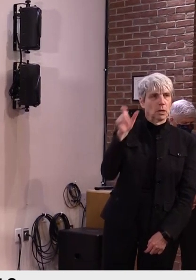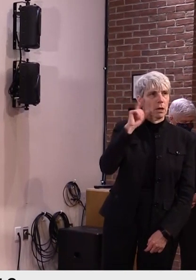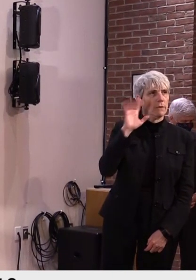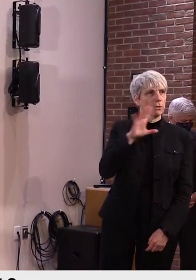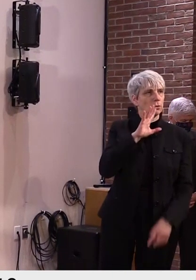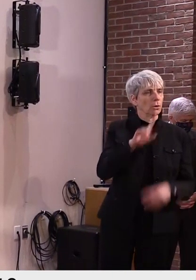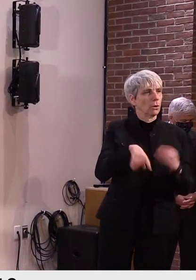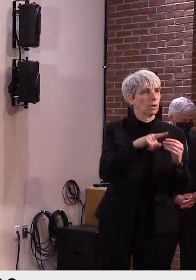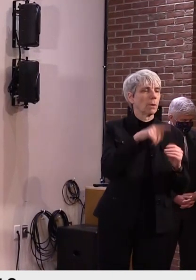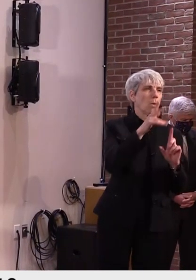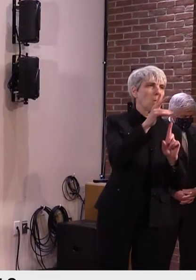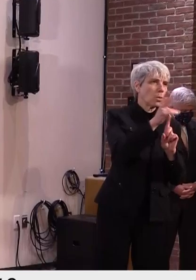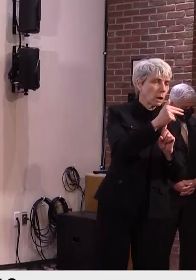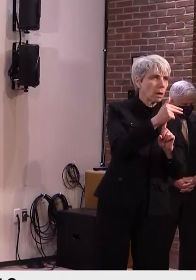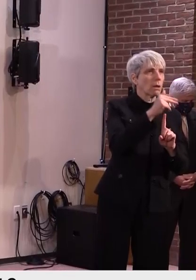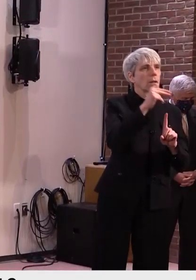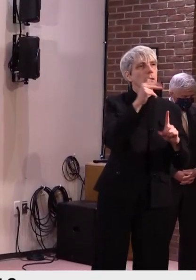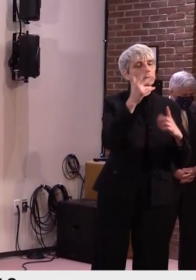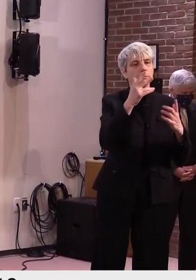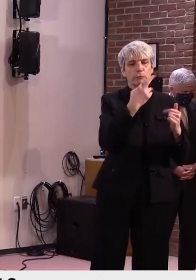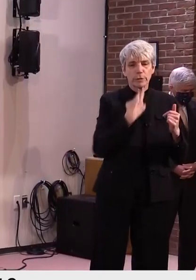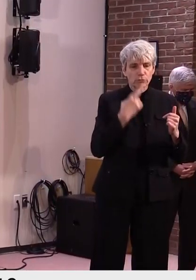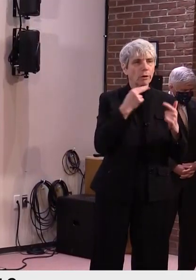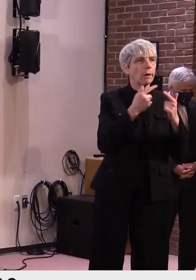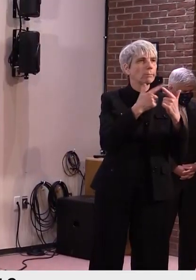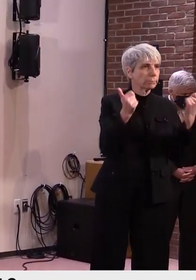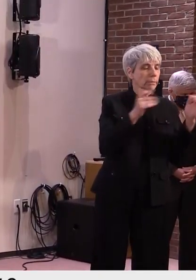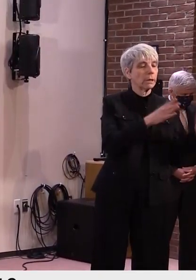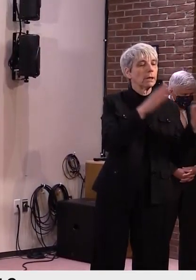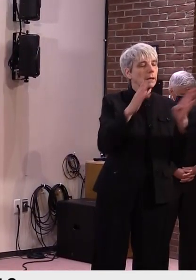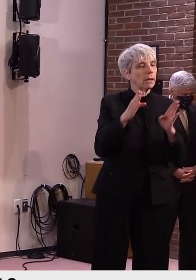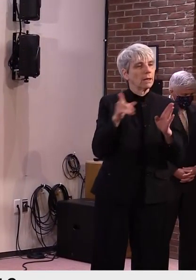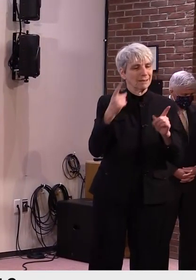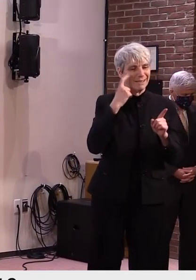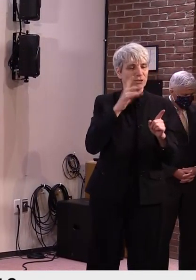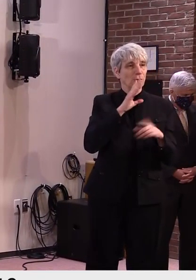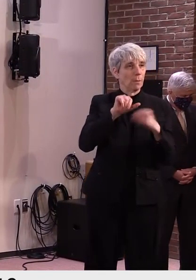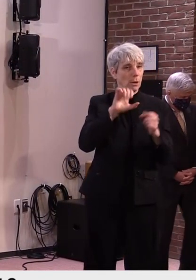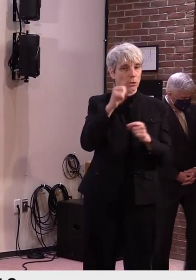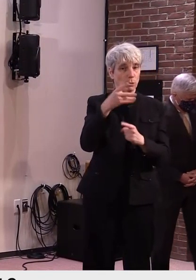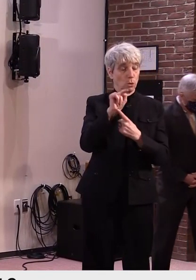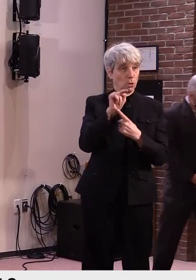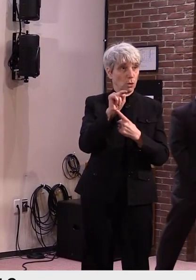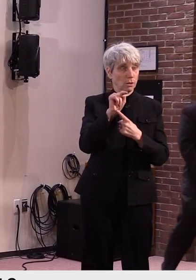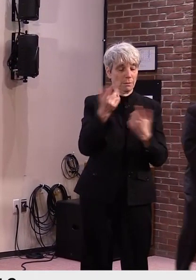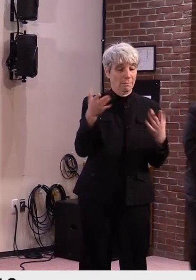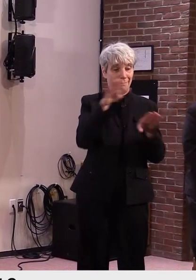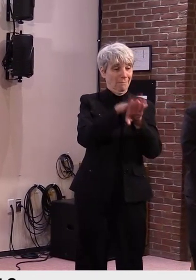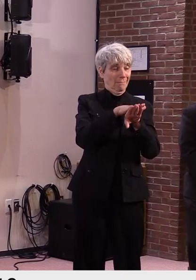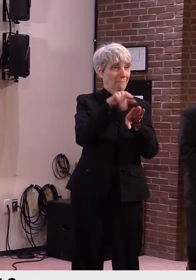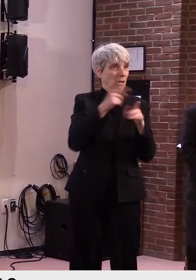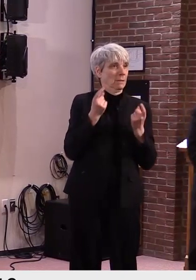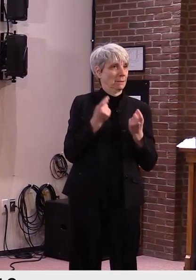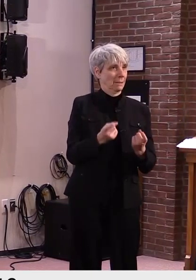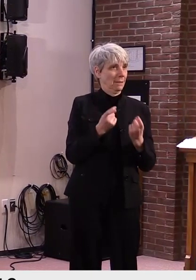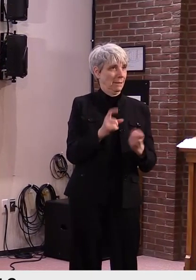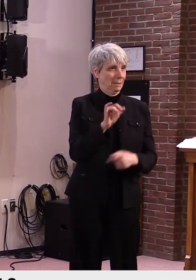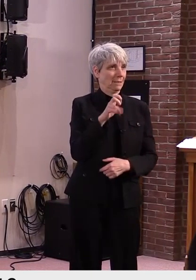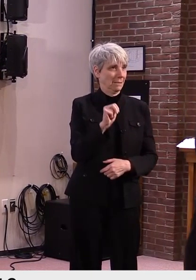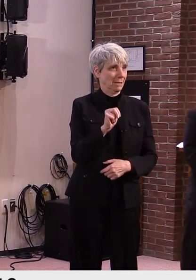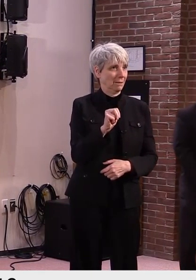talked about sports. And they both come together in upcoming ski season. And there, as you know, there's no place more